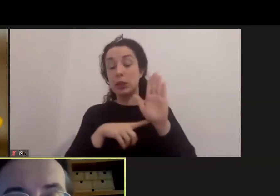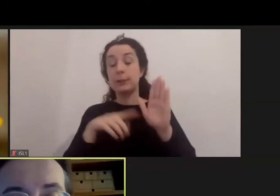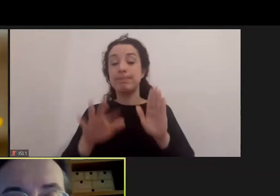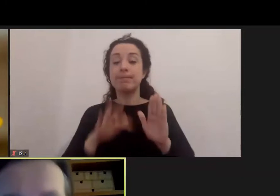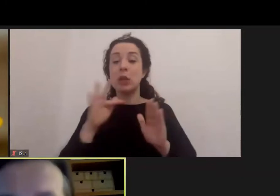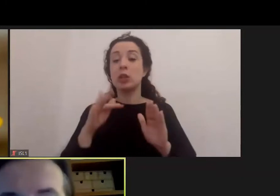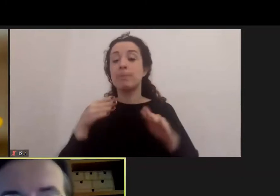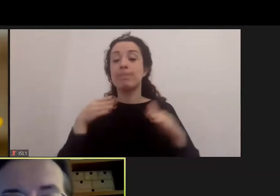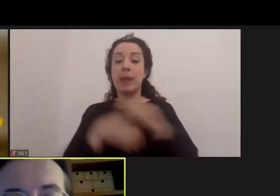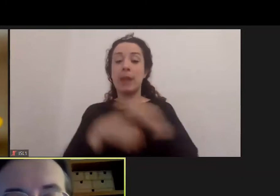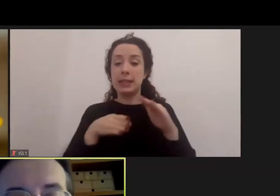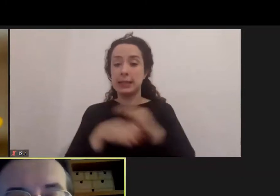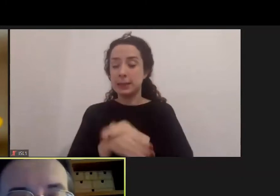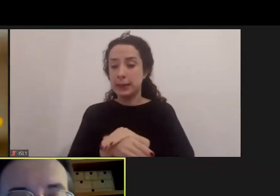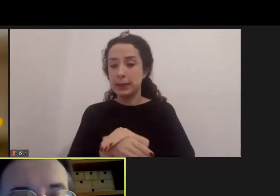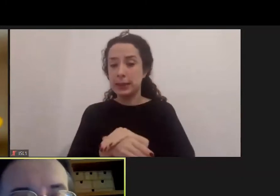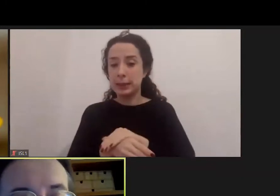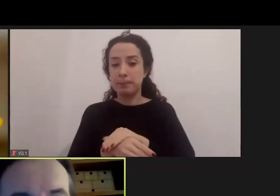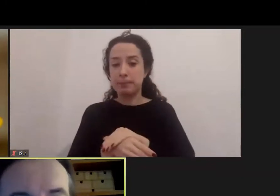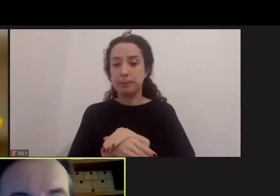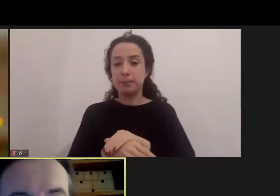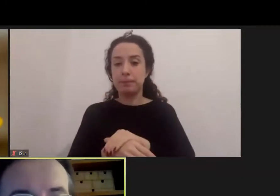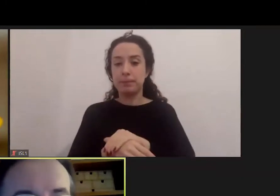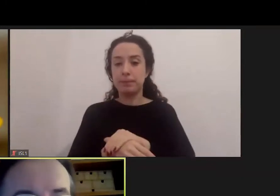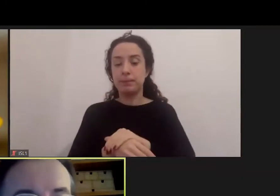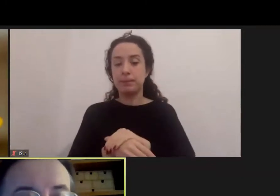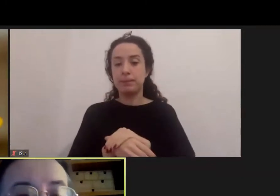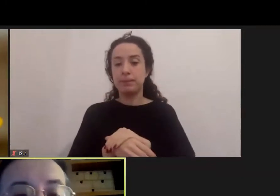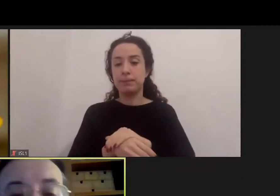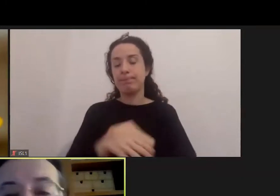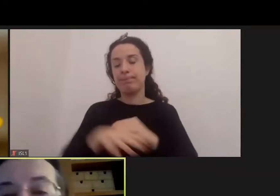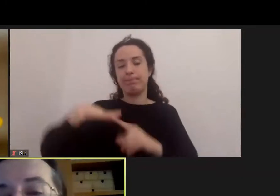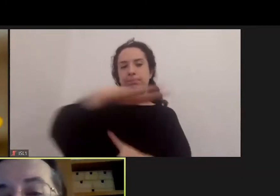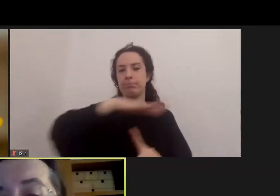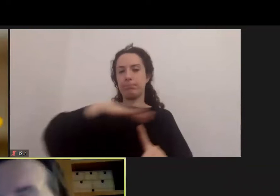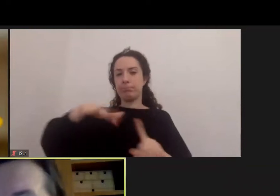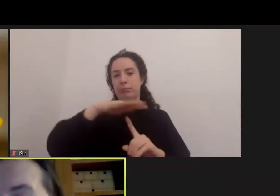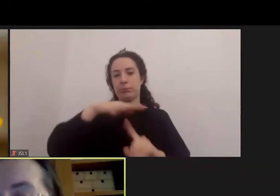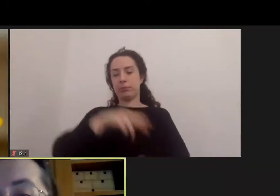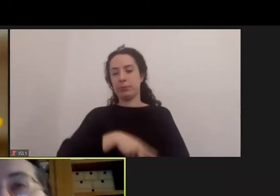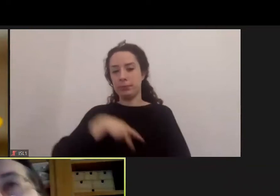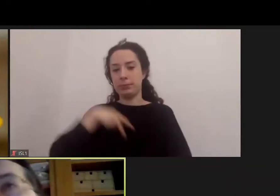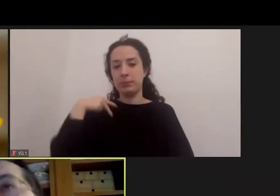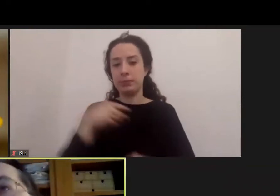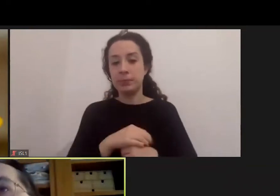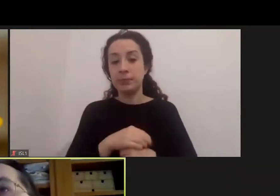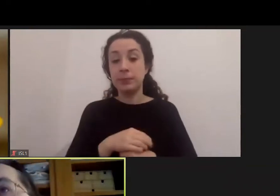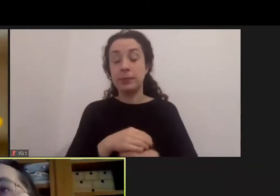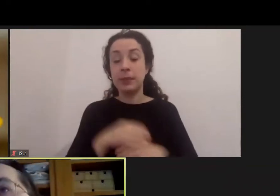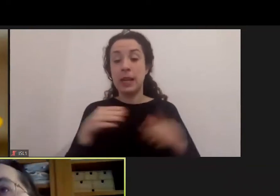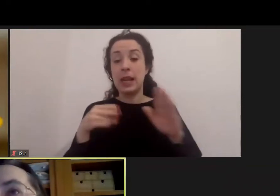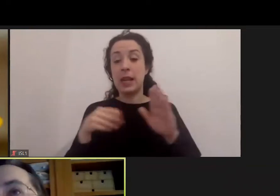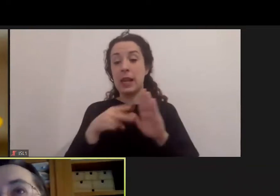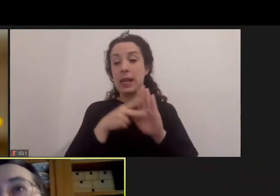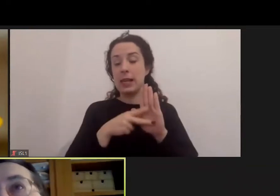accessibility provisions related to the built environment. The legislation on public procurement has